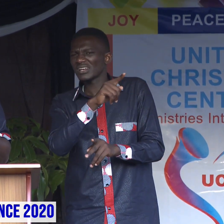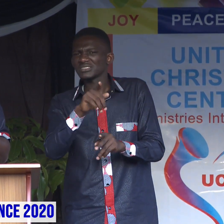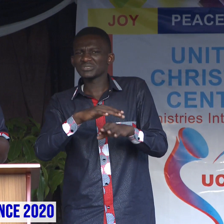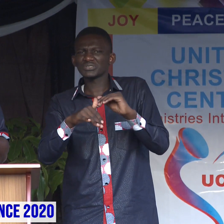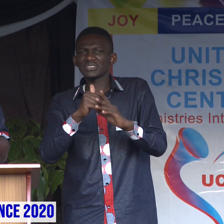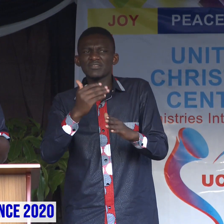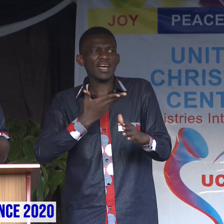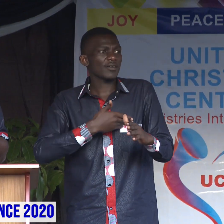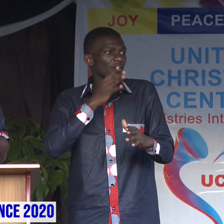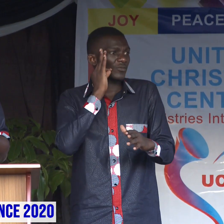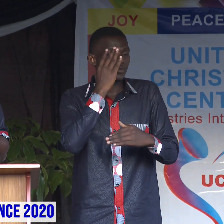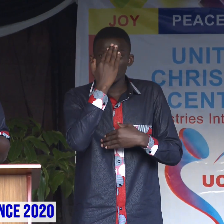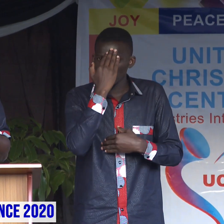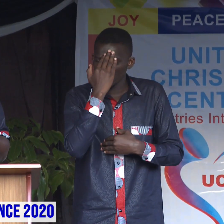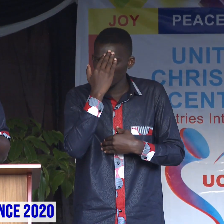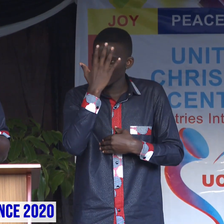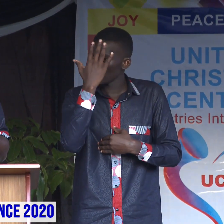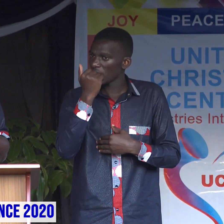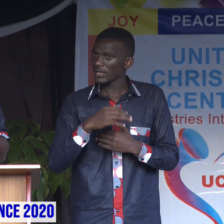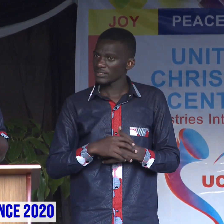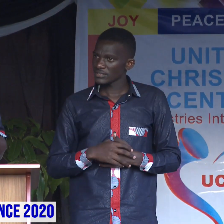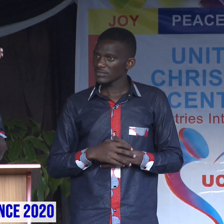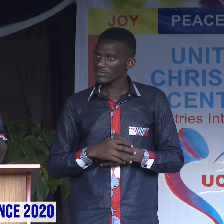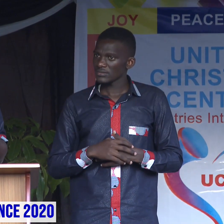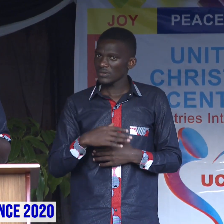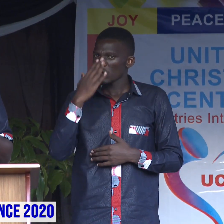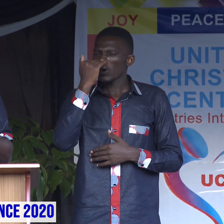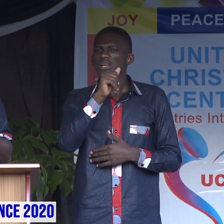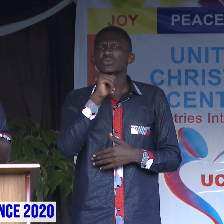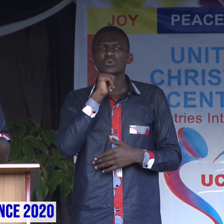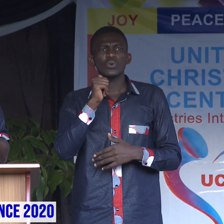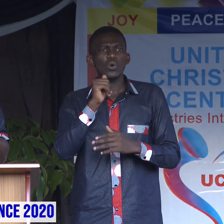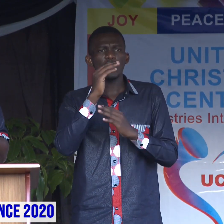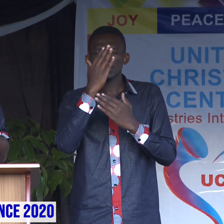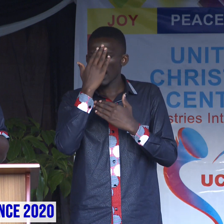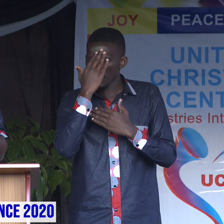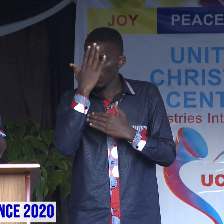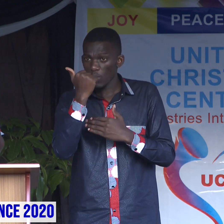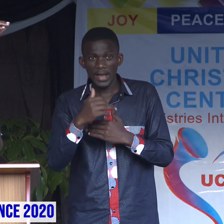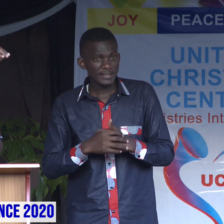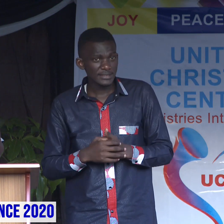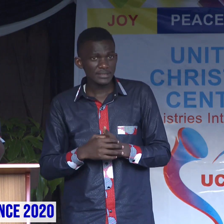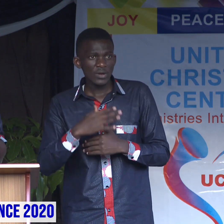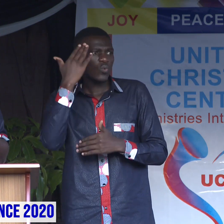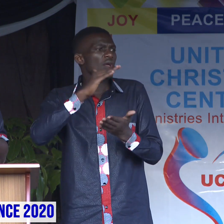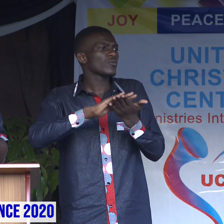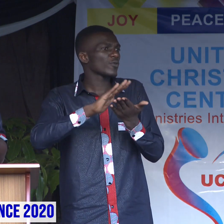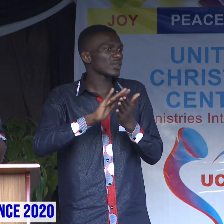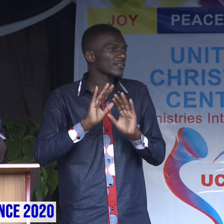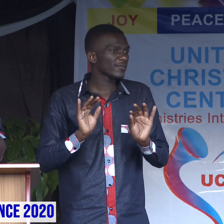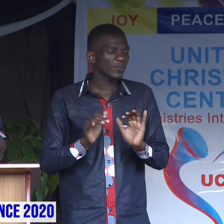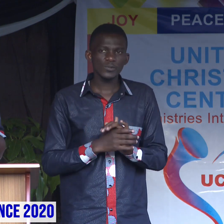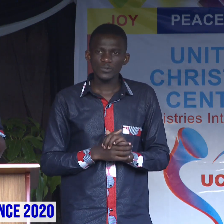humility? Lwaki toba mwetowaze? Why are you not humble? Lwaki tewetowaza? Why are you not forgiving?